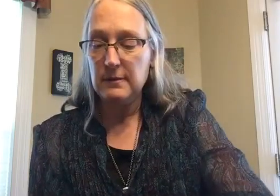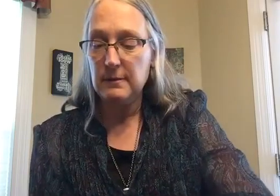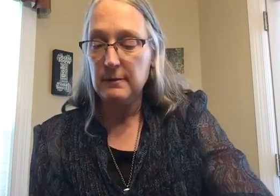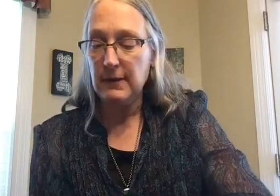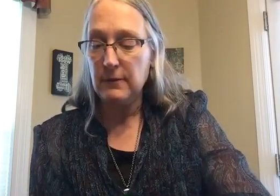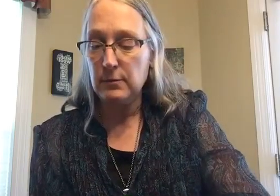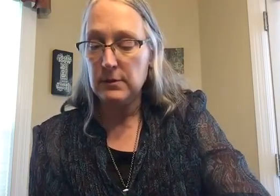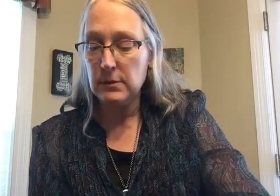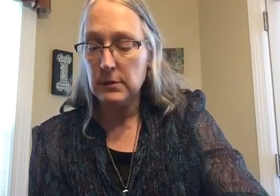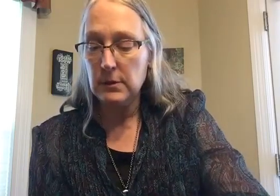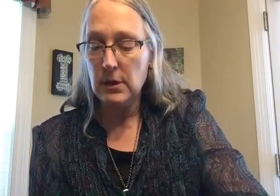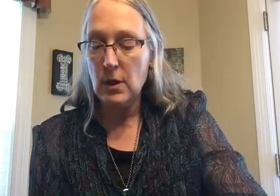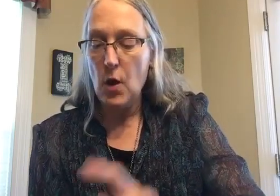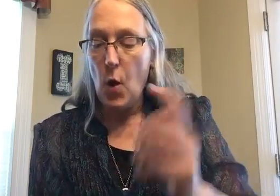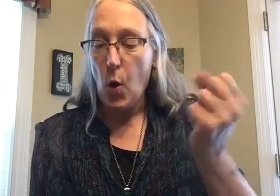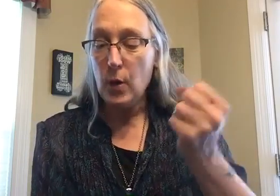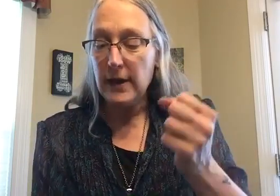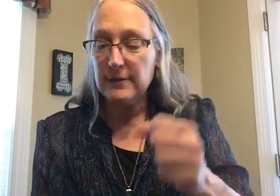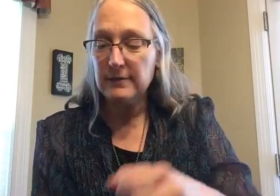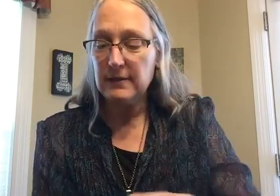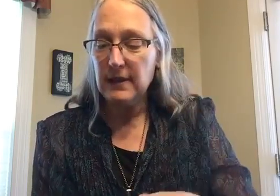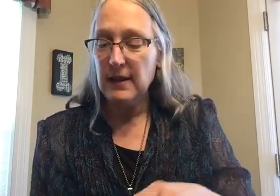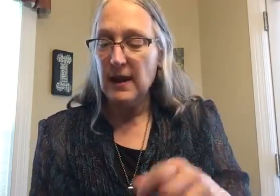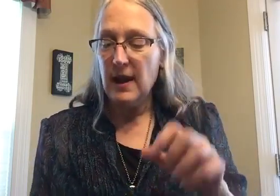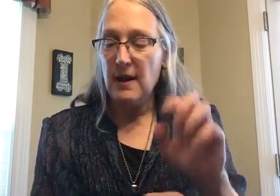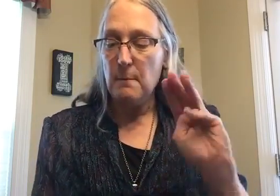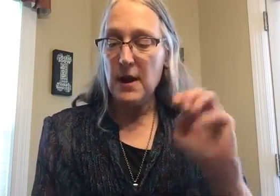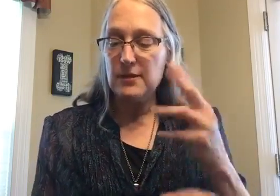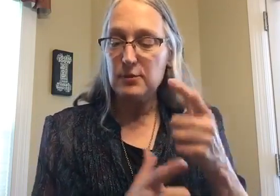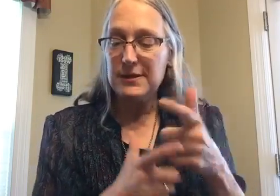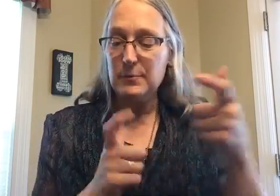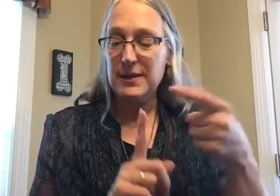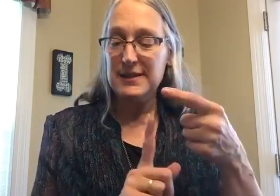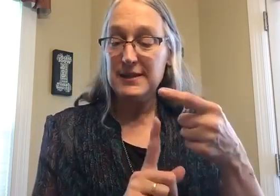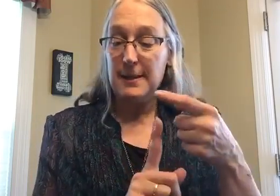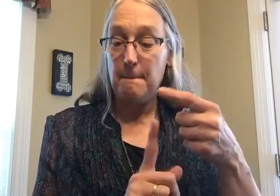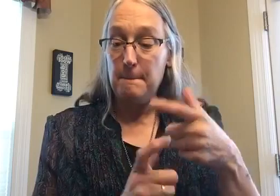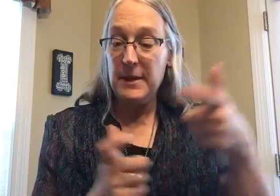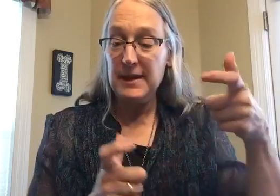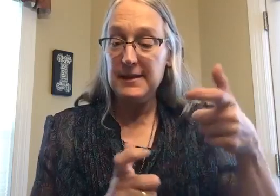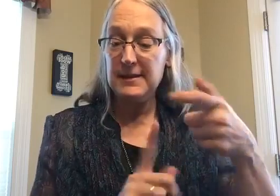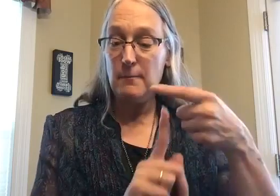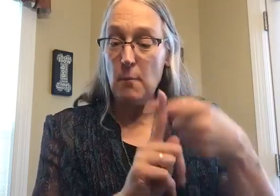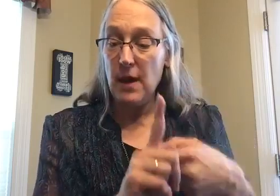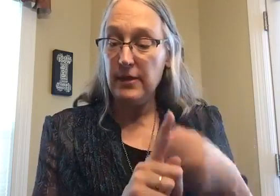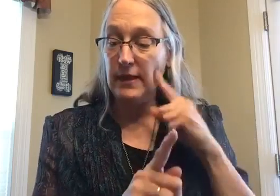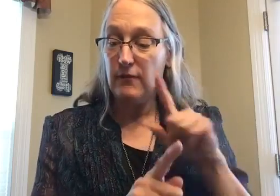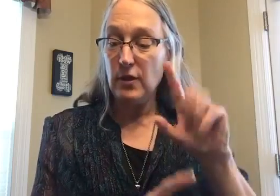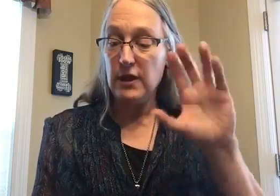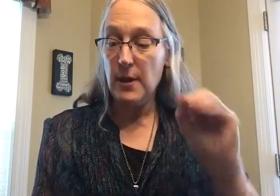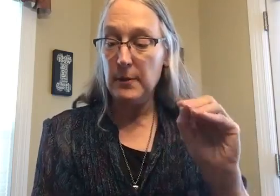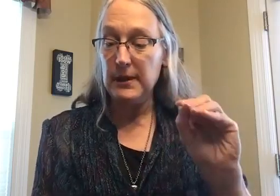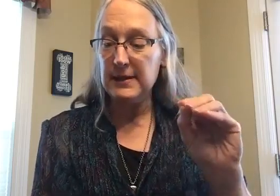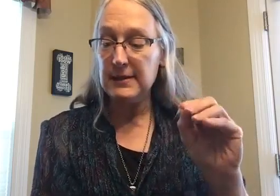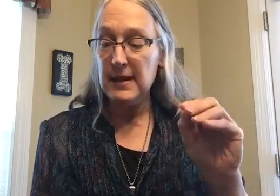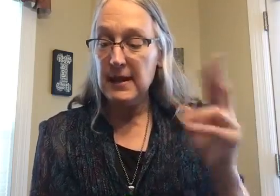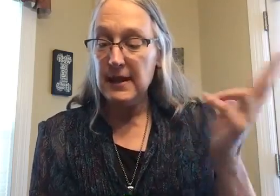my phone's, hold on. March was the biggest month for the company's